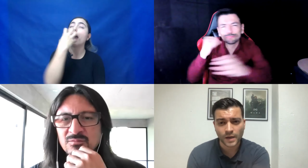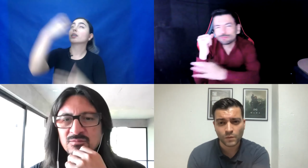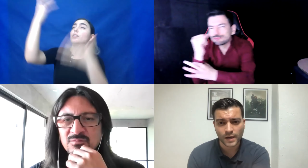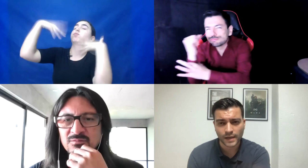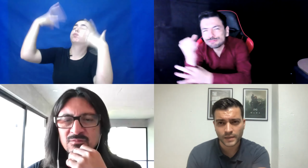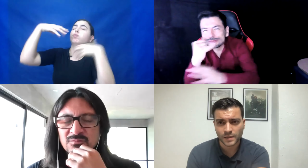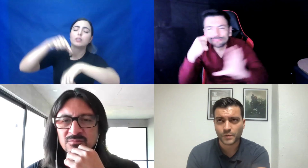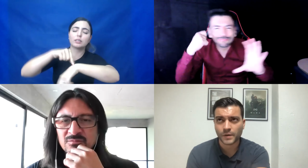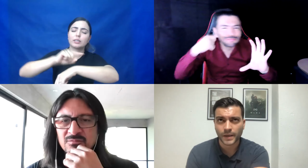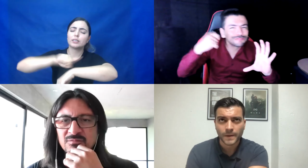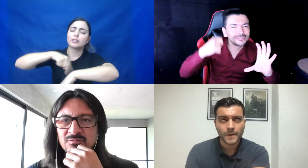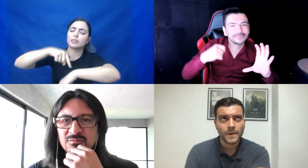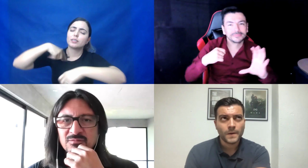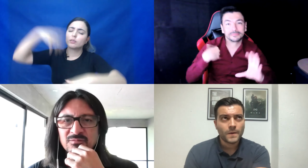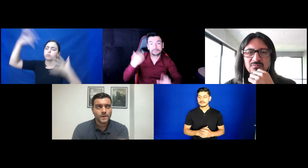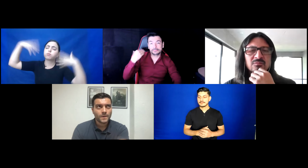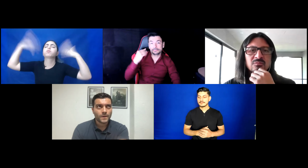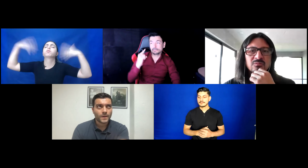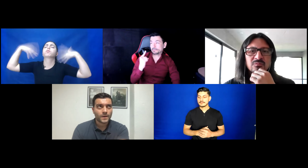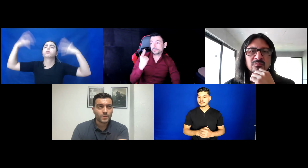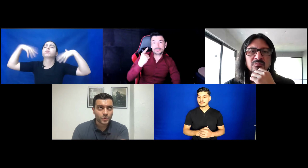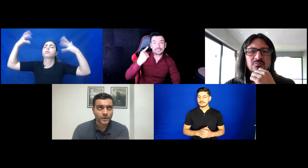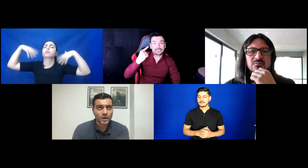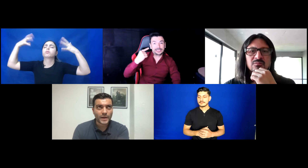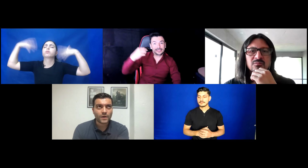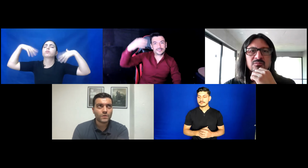shower and I stay